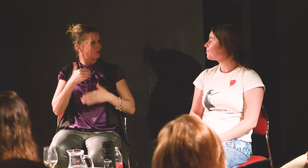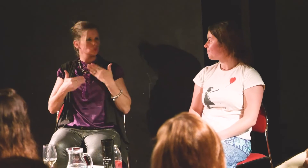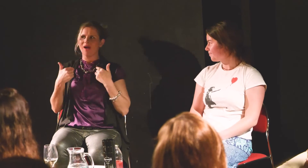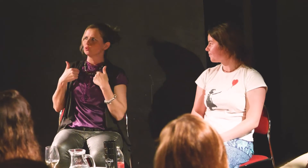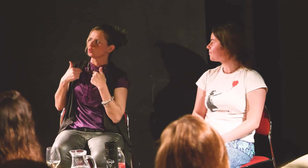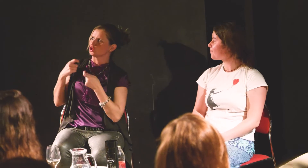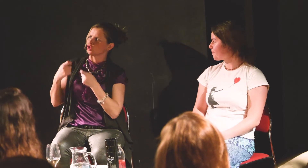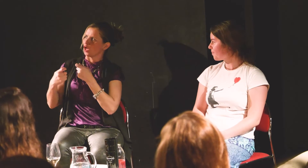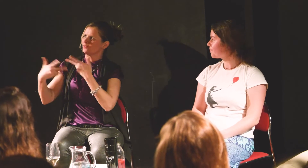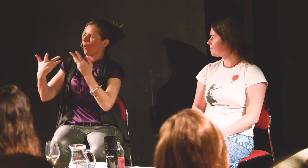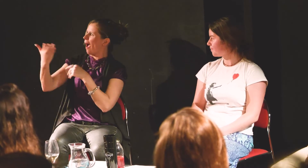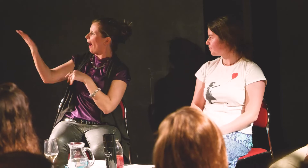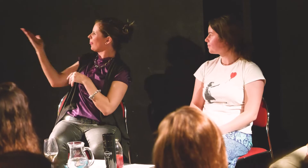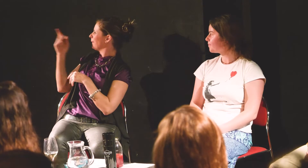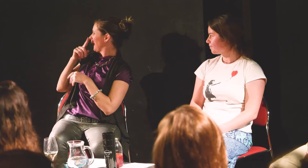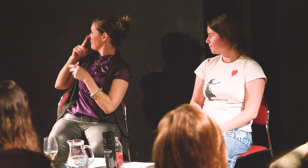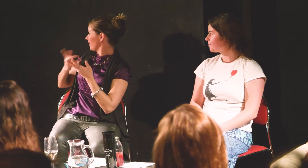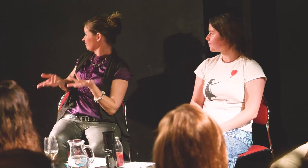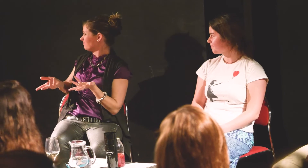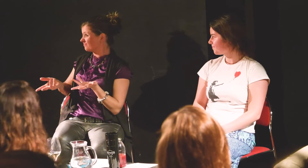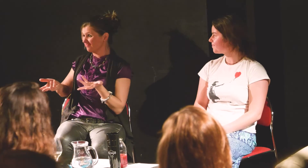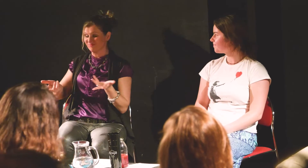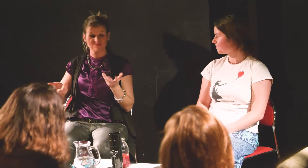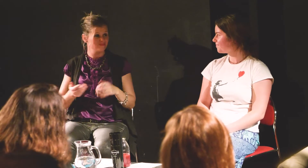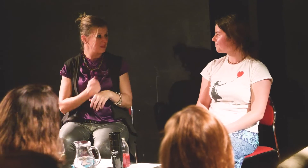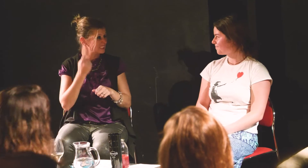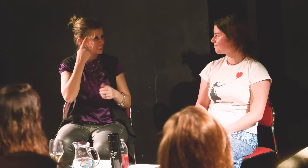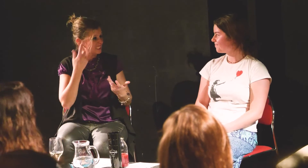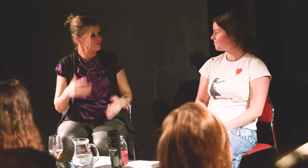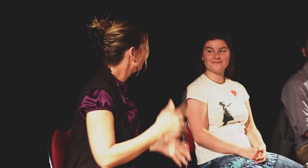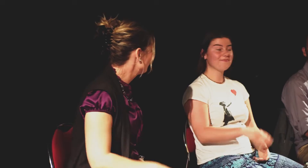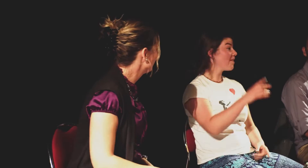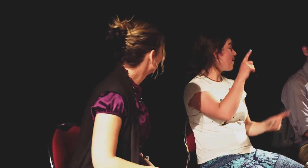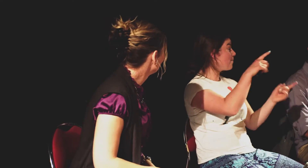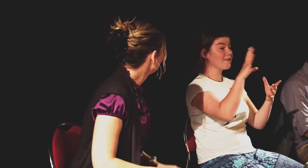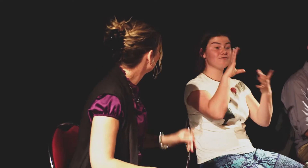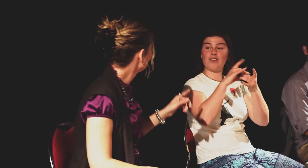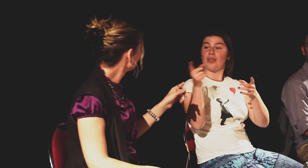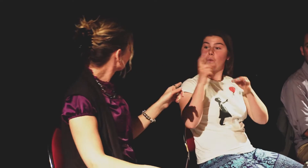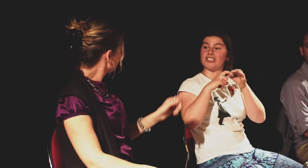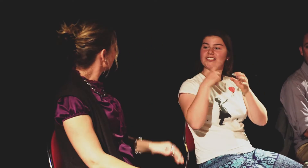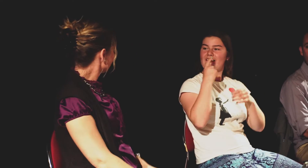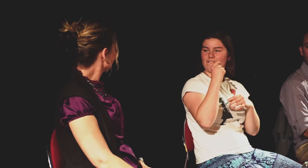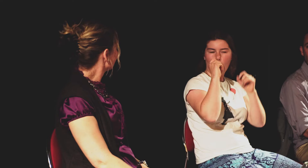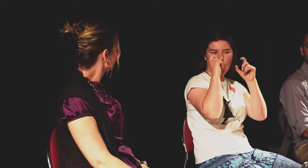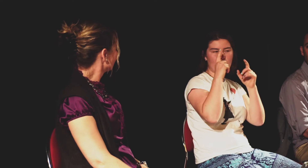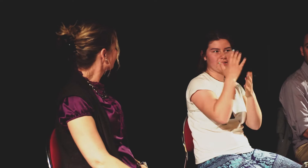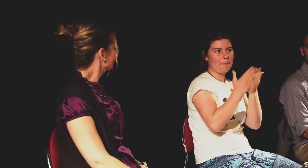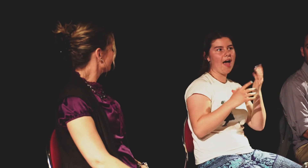you go with it. You go with your gut. You know, we shouldn't have to adapt ourselves to other people's expectations. But related to that